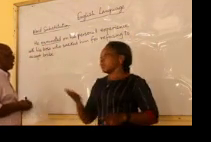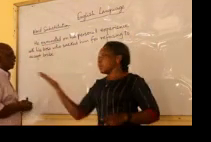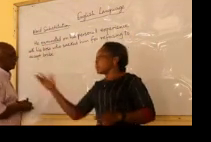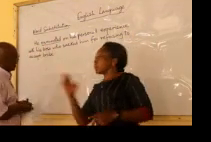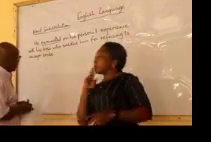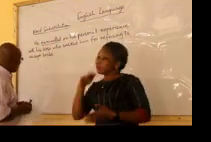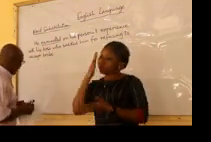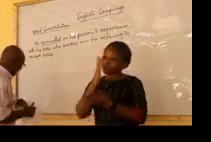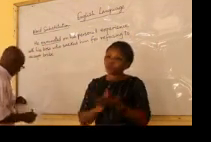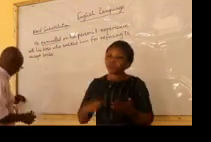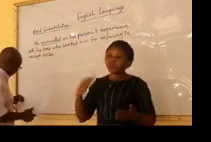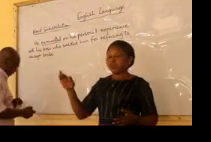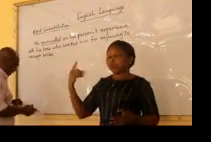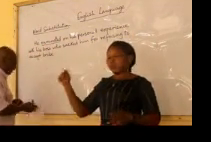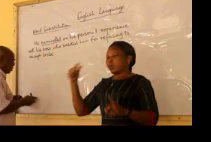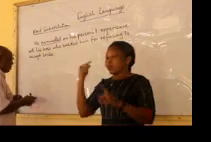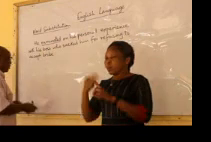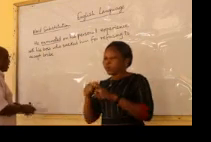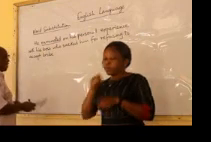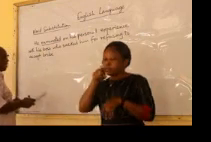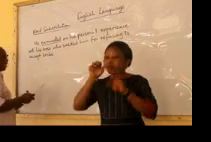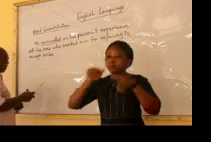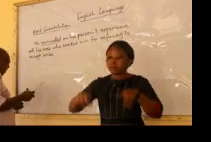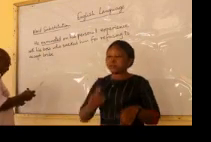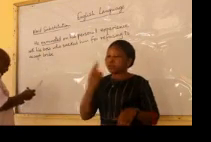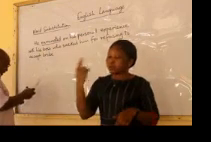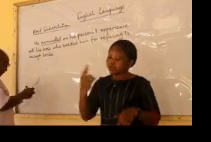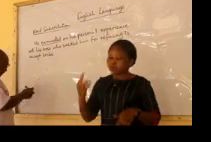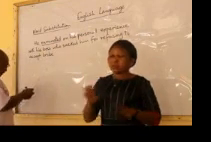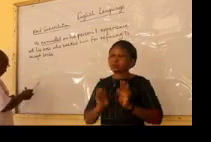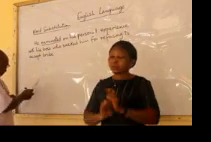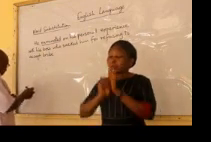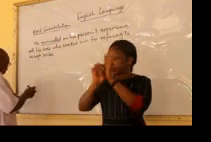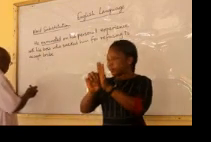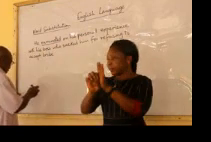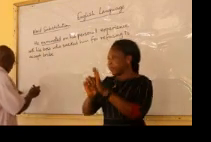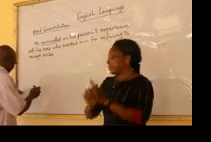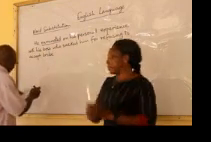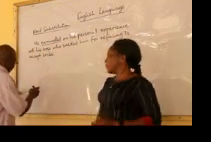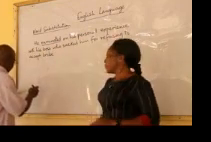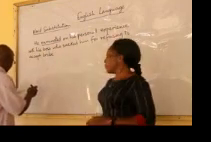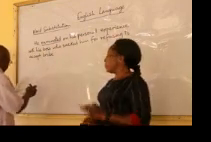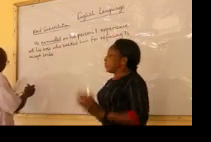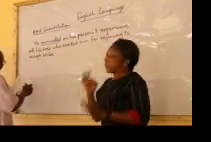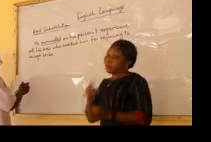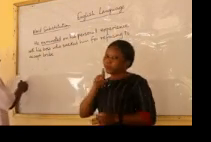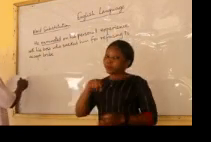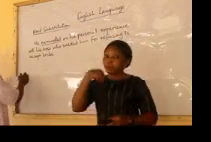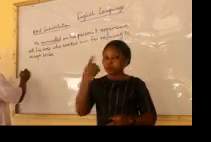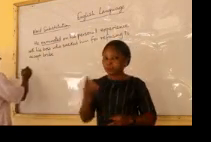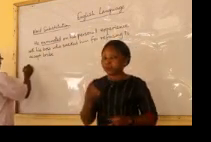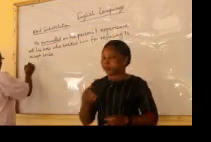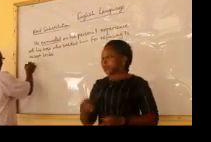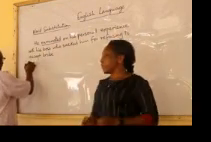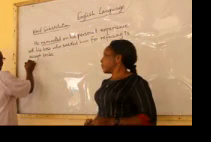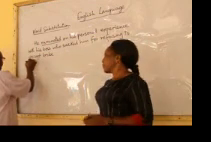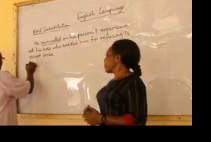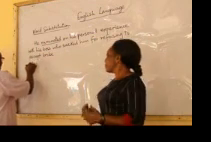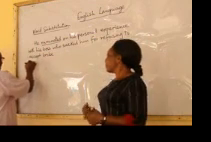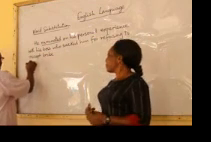the words you can use. For instance, if you